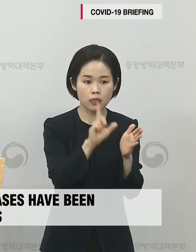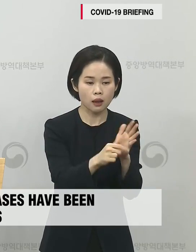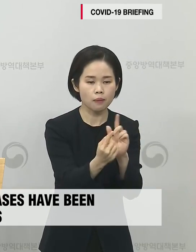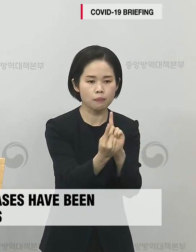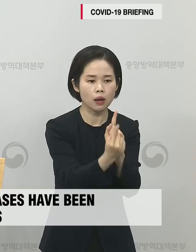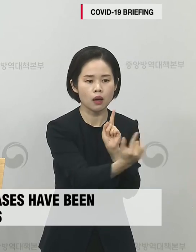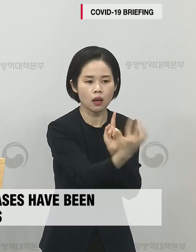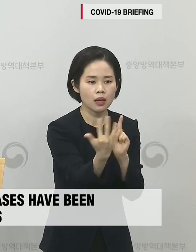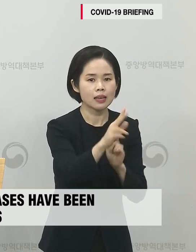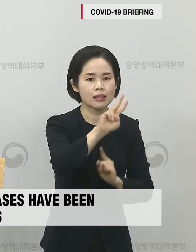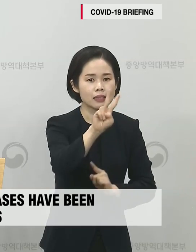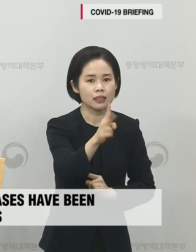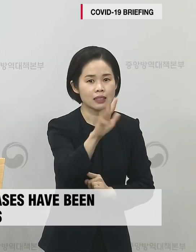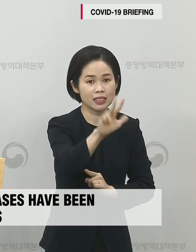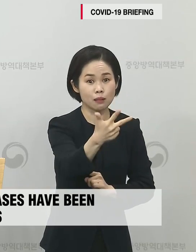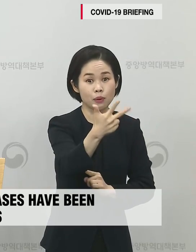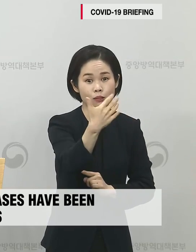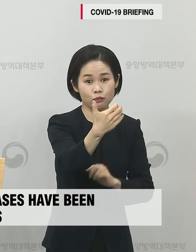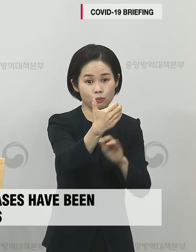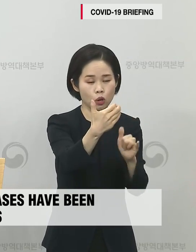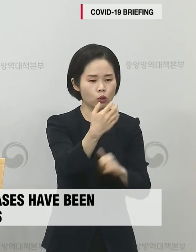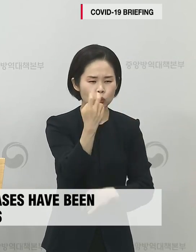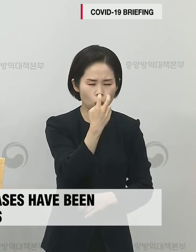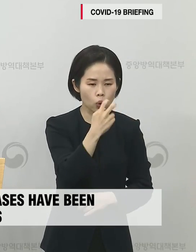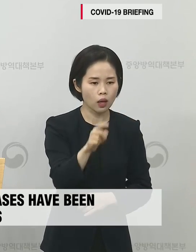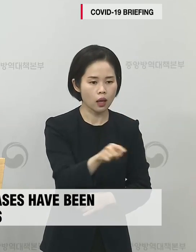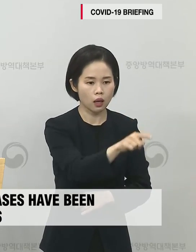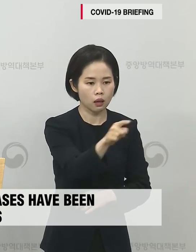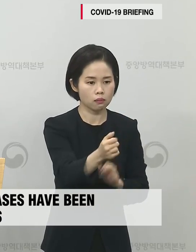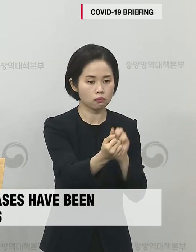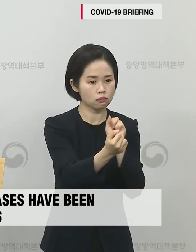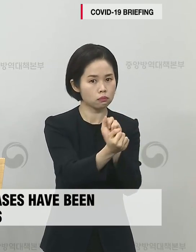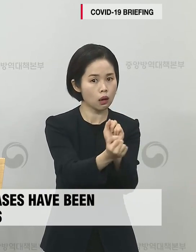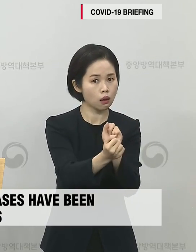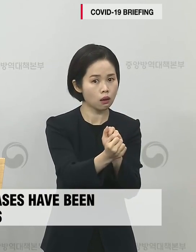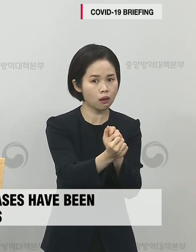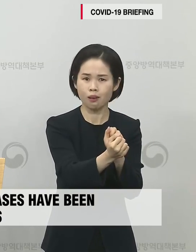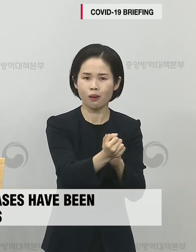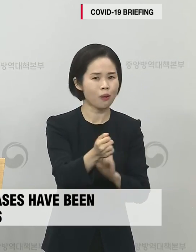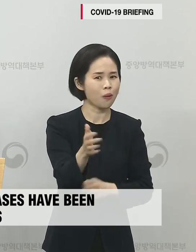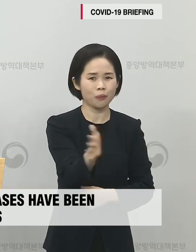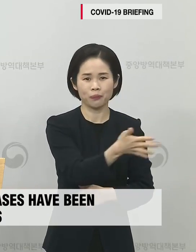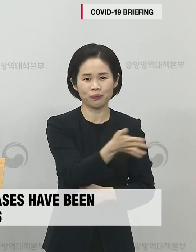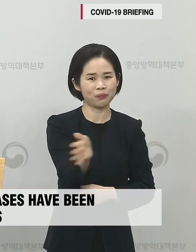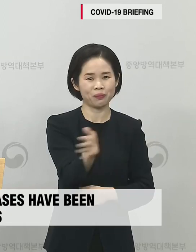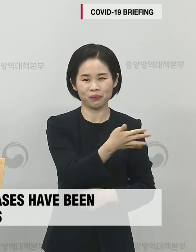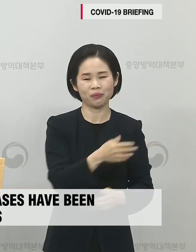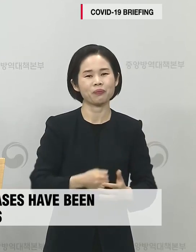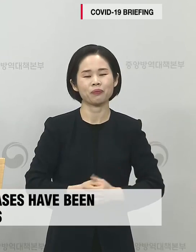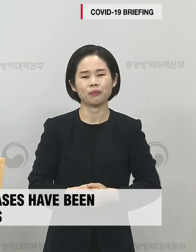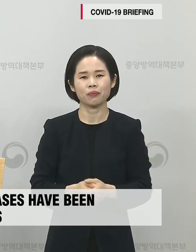are infectious. And we have carried out 285 testings on those who have been tested positive